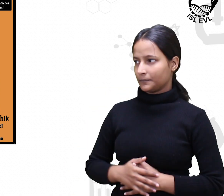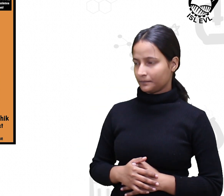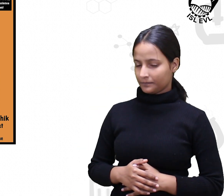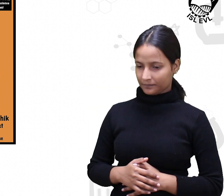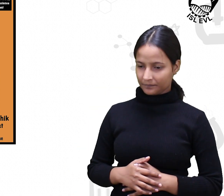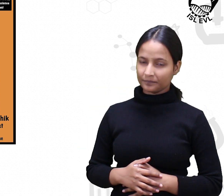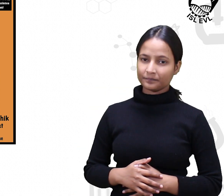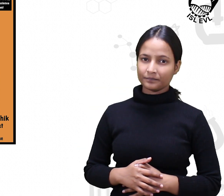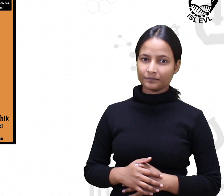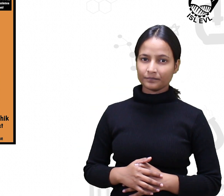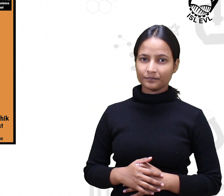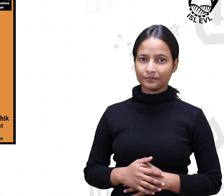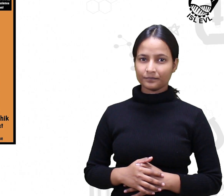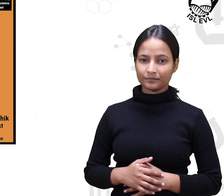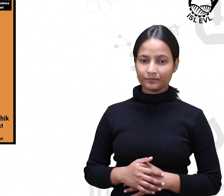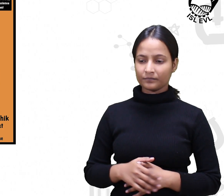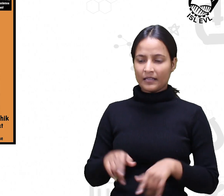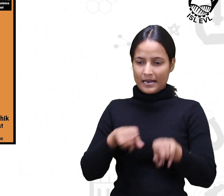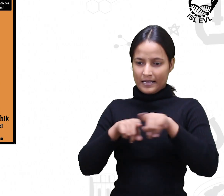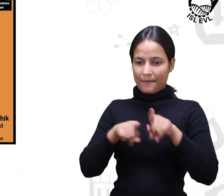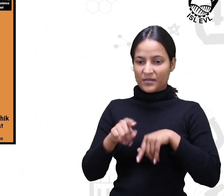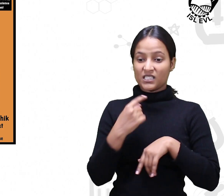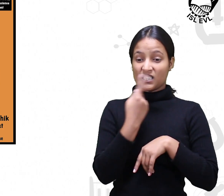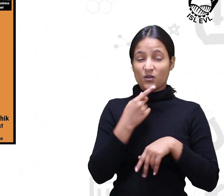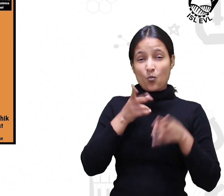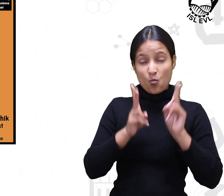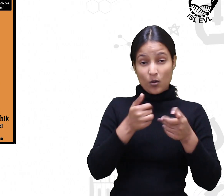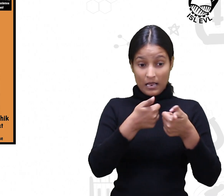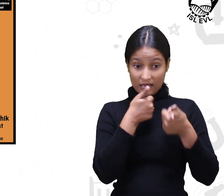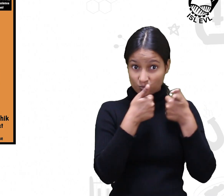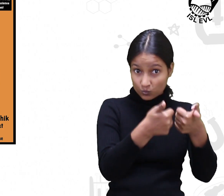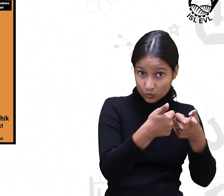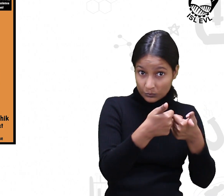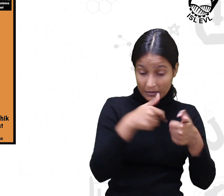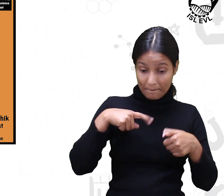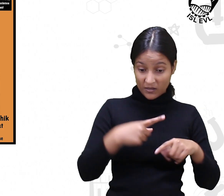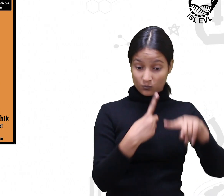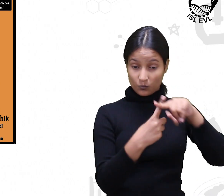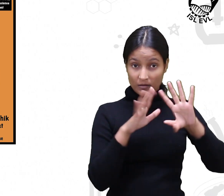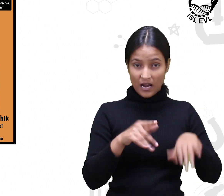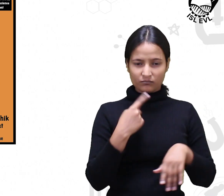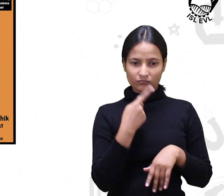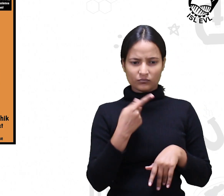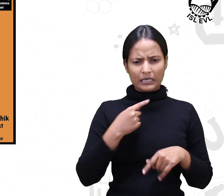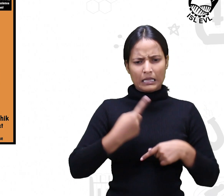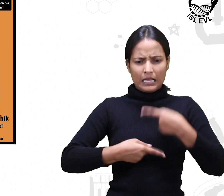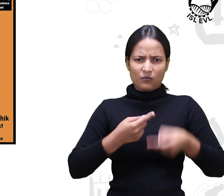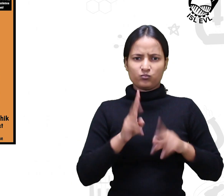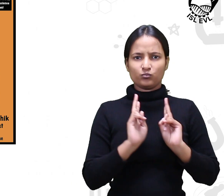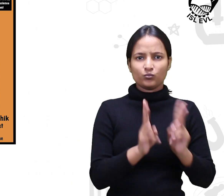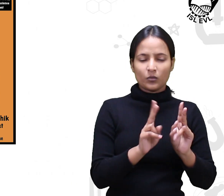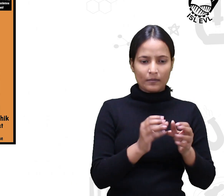teeth biofilm becomes the minority, and that destroys the piece. So the not